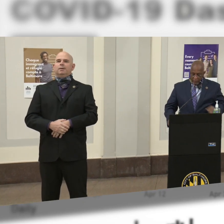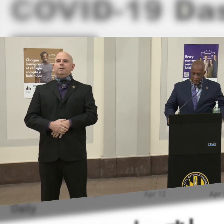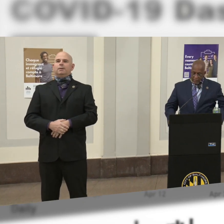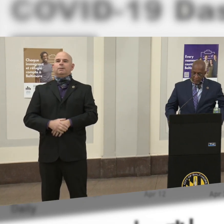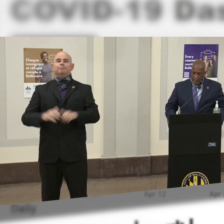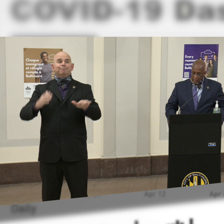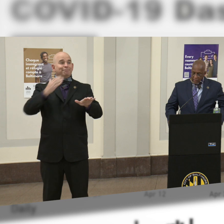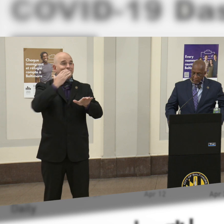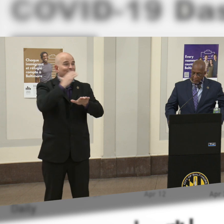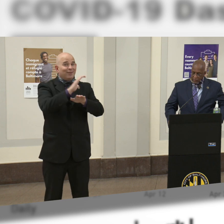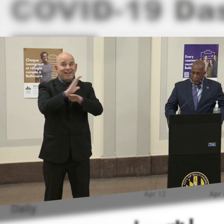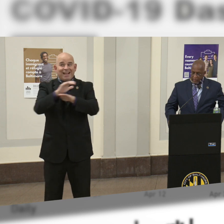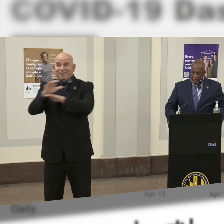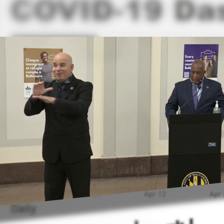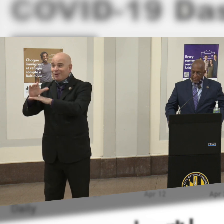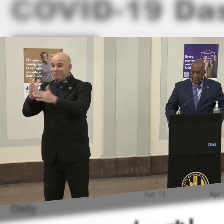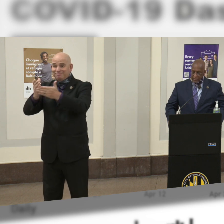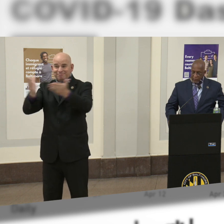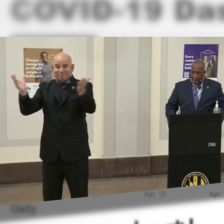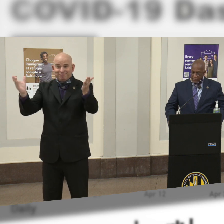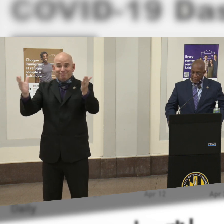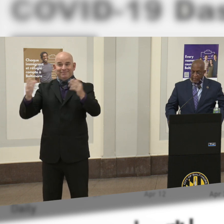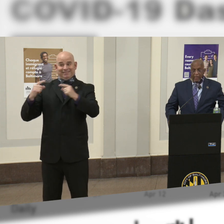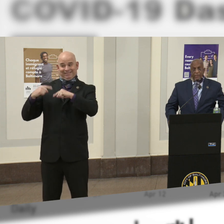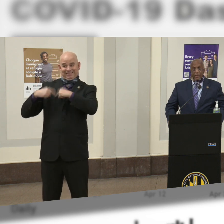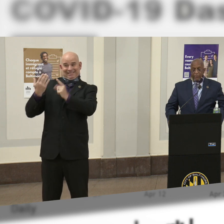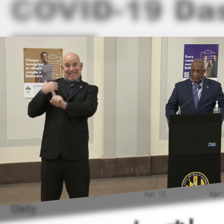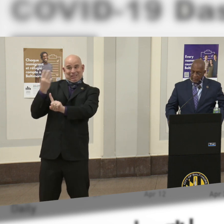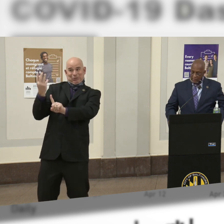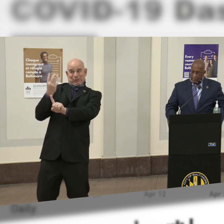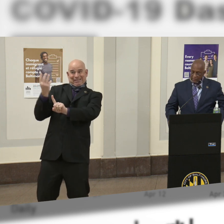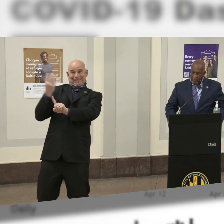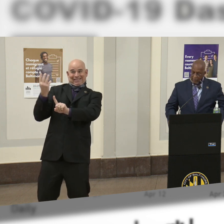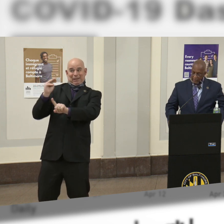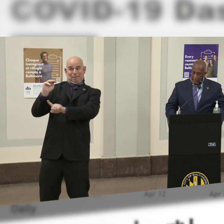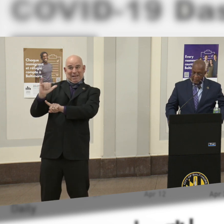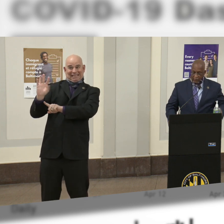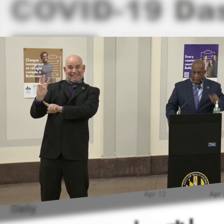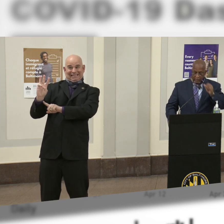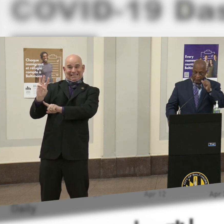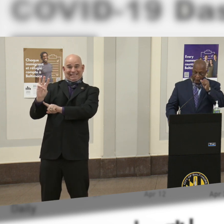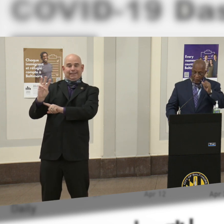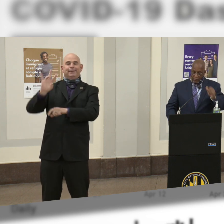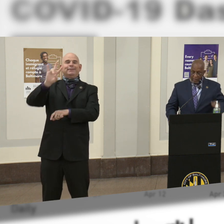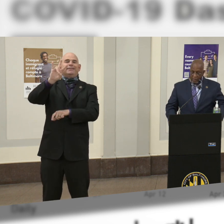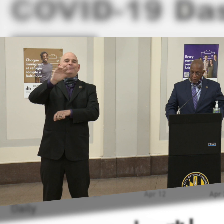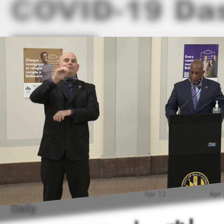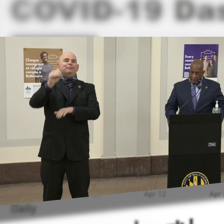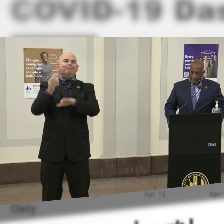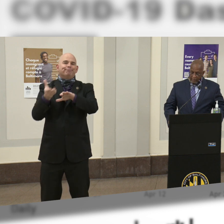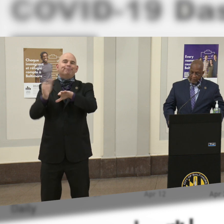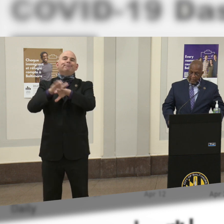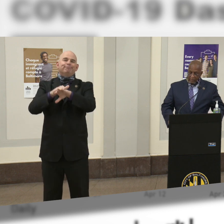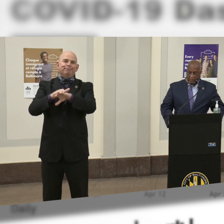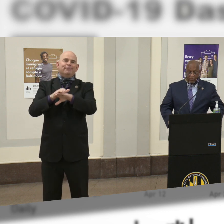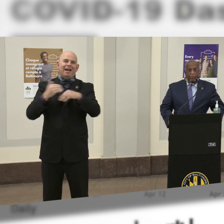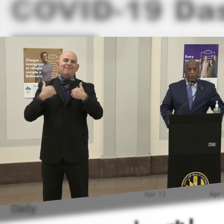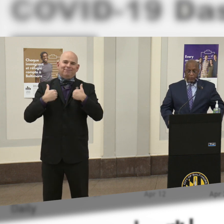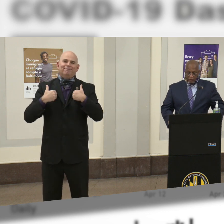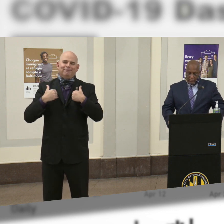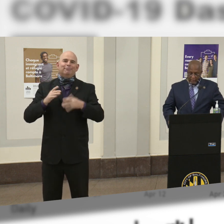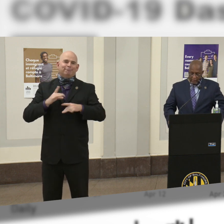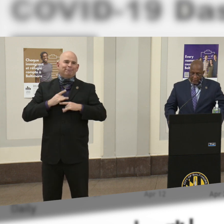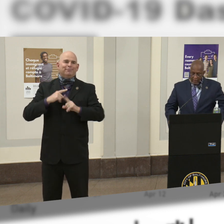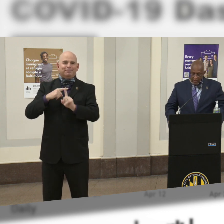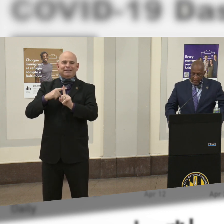Good afternoon. Since Wednesday, May the 6th, we have seen a 7% increase in confirmed COVID-19 cases here in